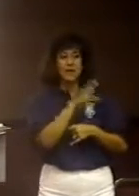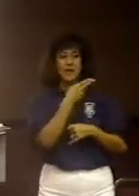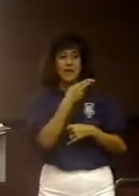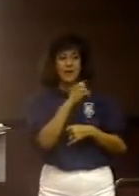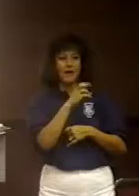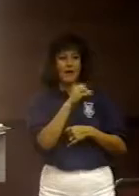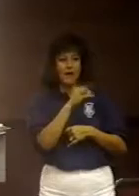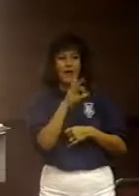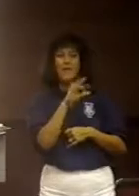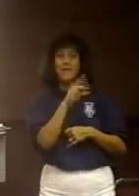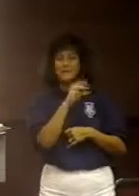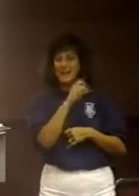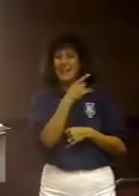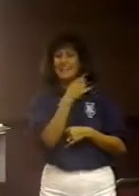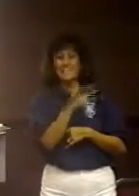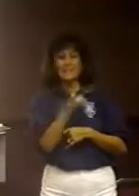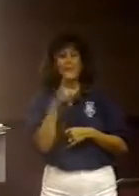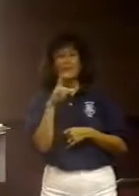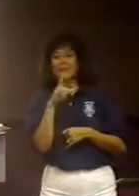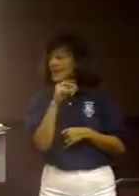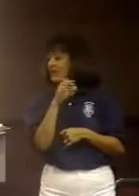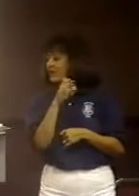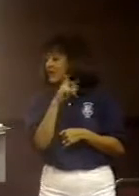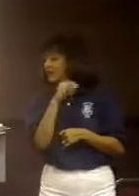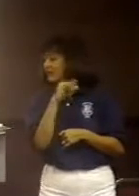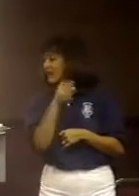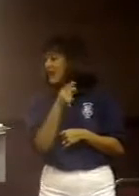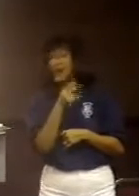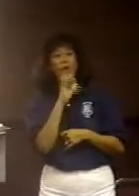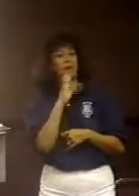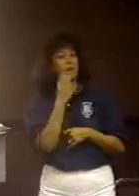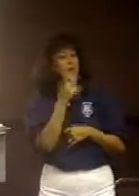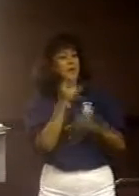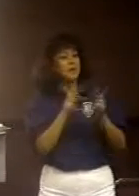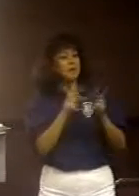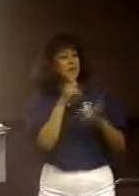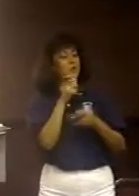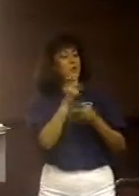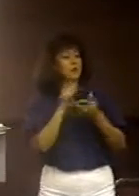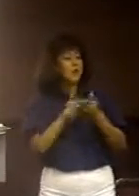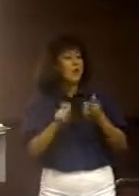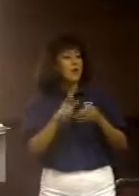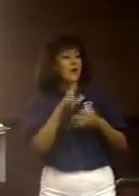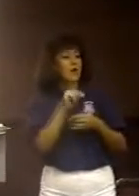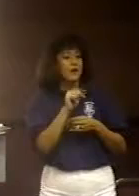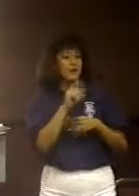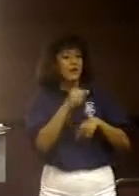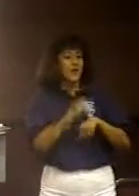Hoffmeister, Johnson, Liddell, and Erding are the people who wrote Unlocking the Curriculum.